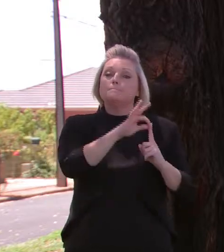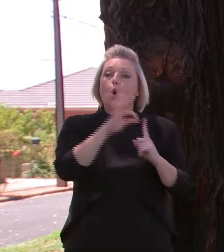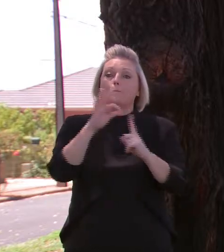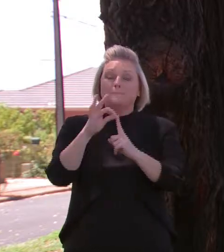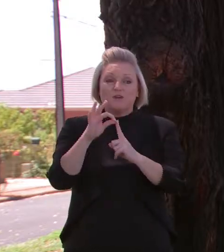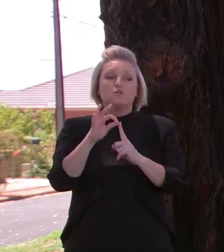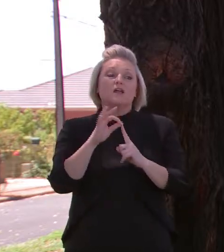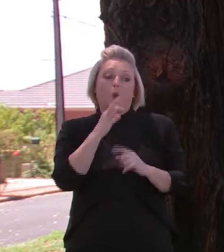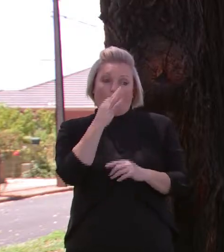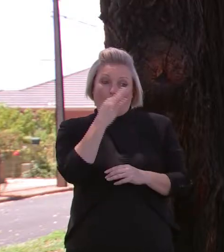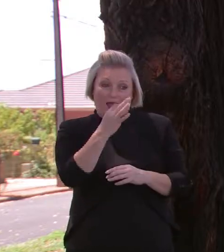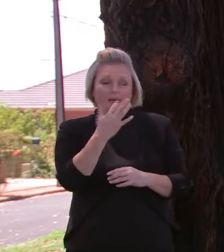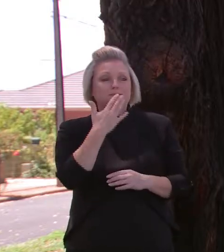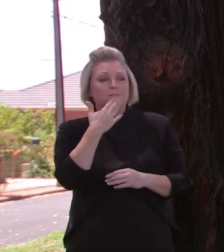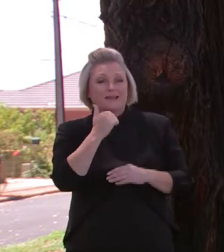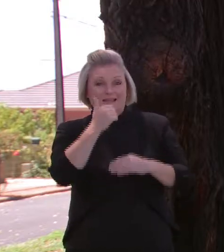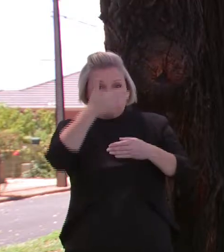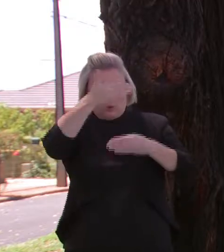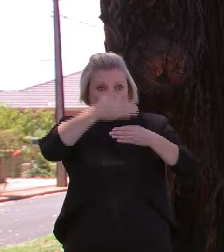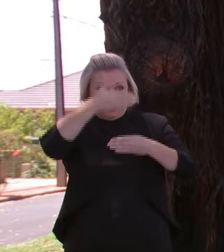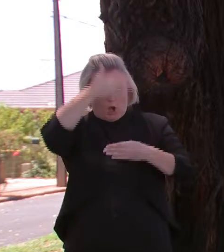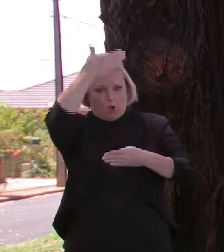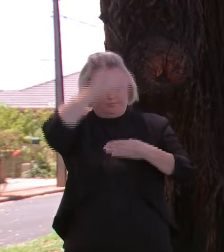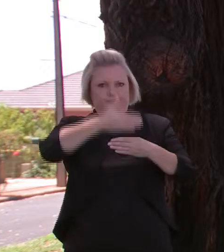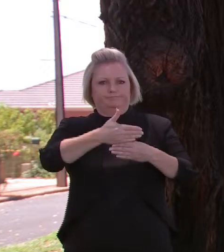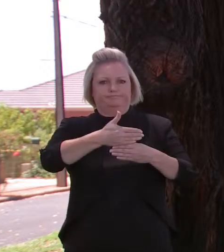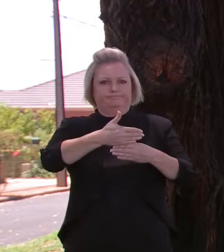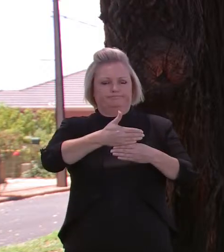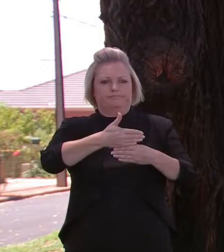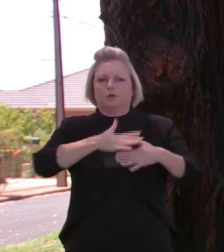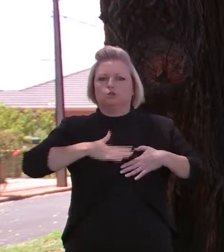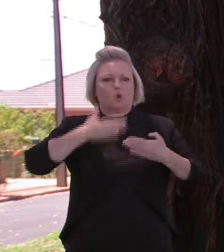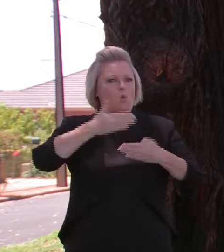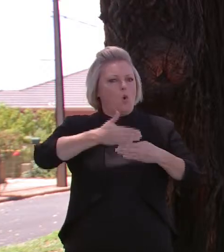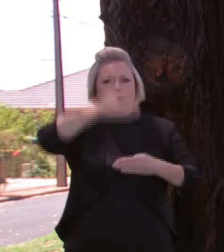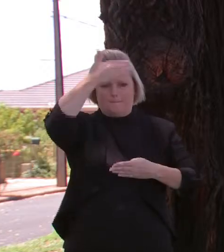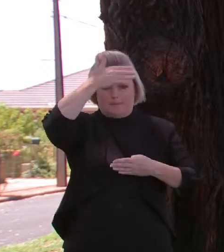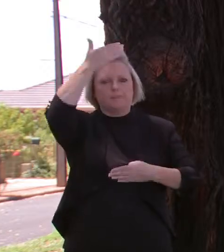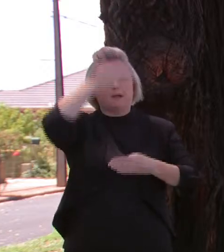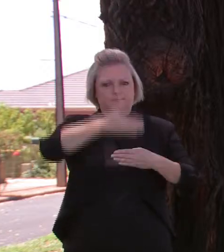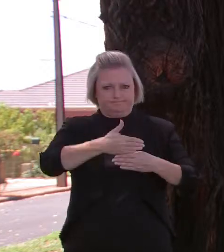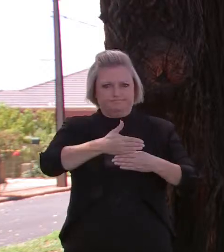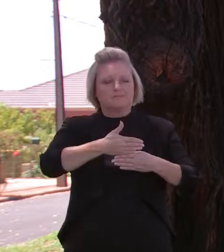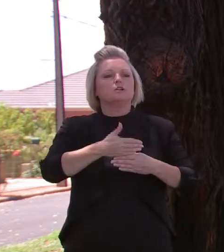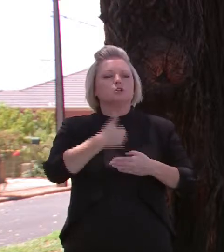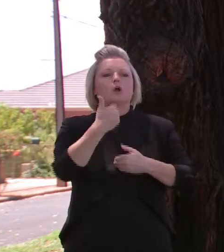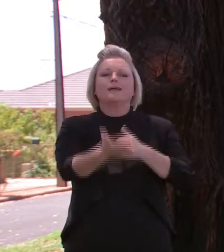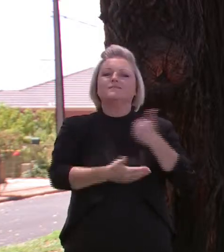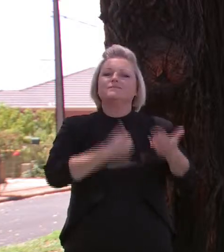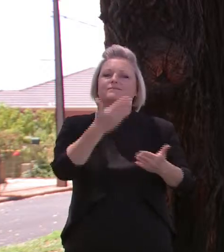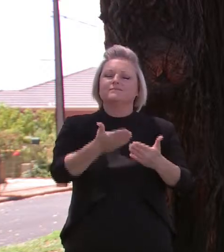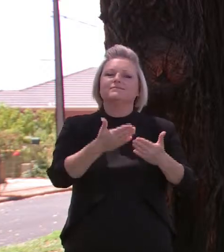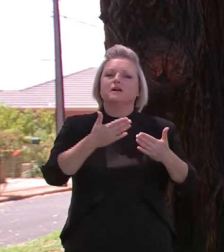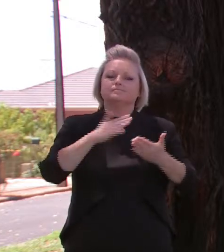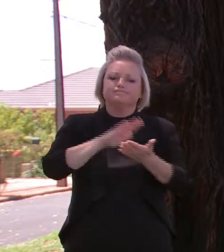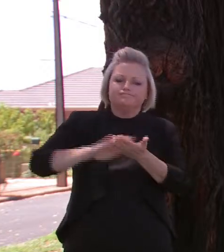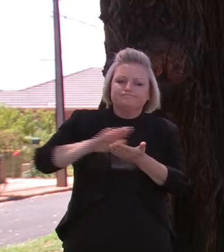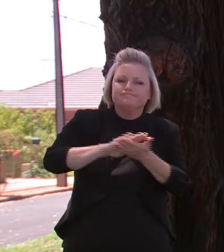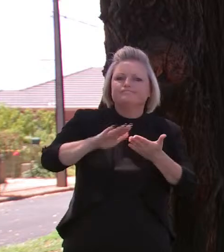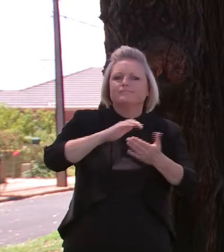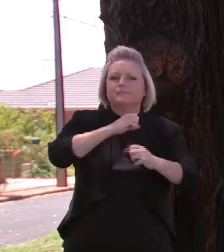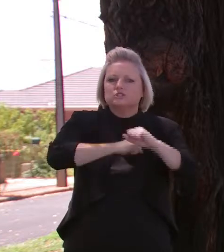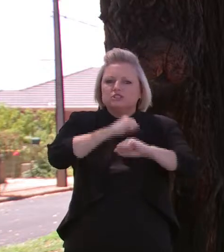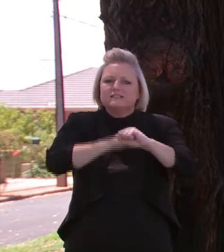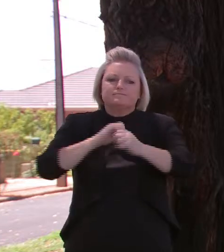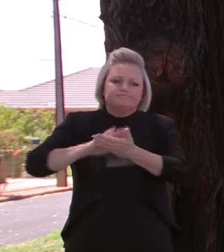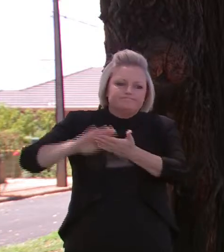keep their windows closed, and indeed the remainder of the units are being distributed throughout the state. Obviously a school like Adelaide Botanical, one of